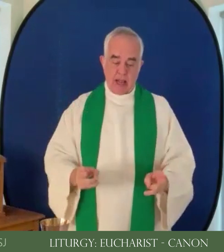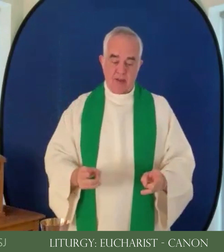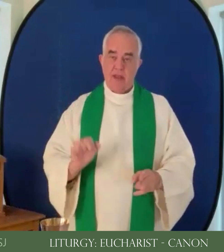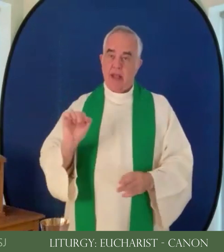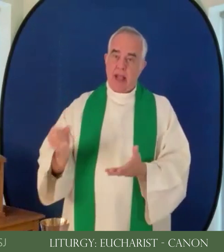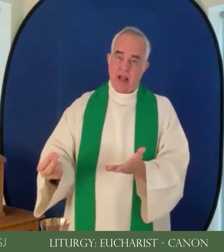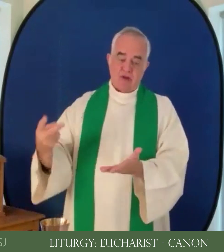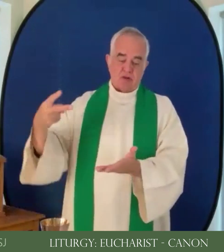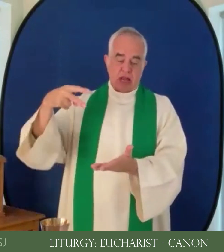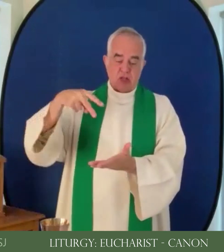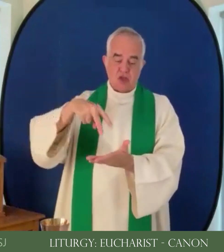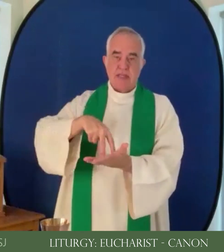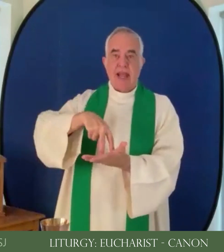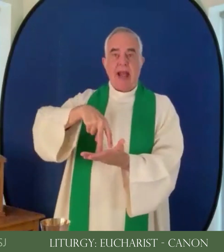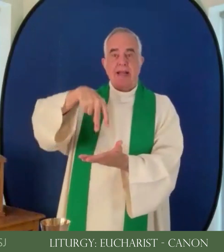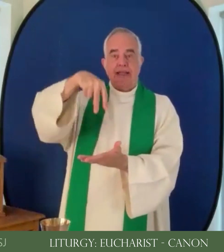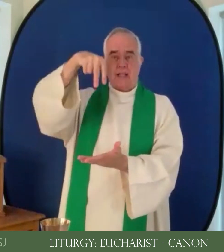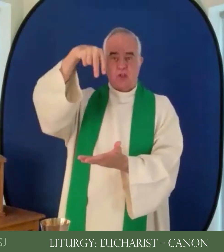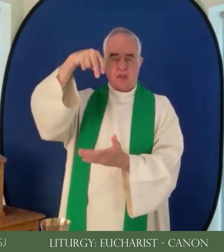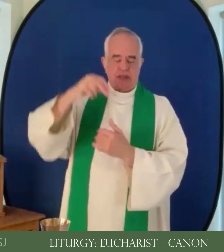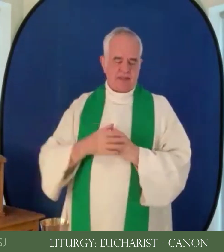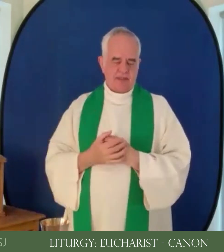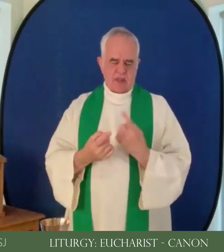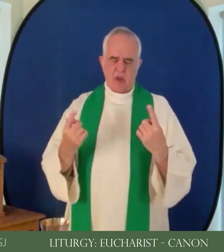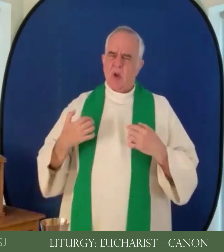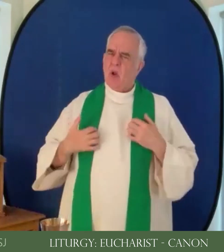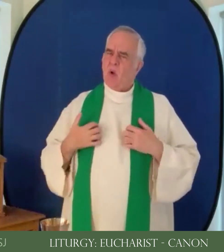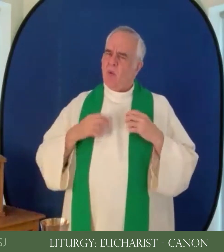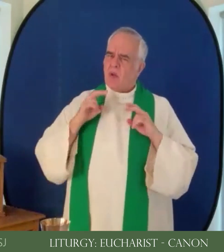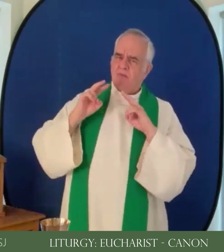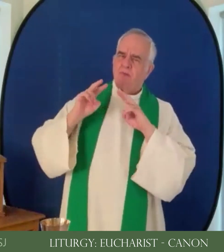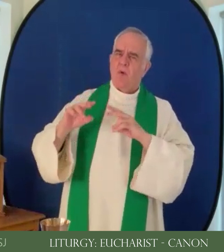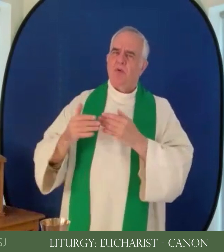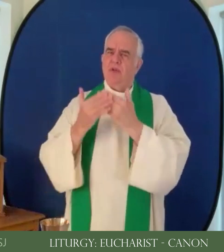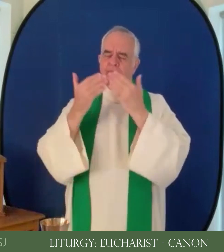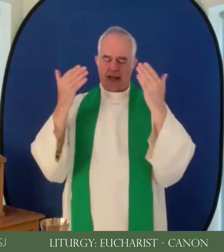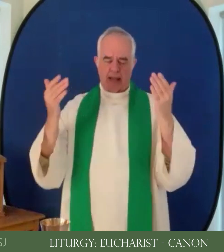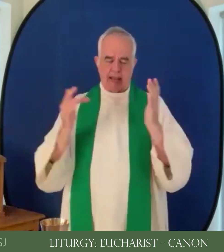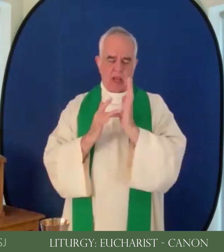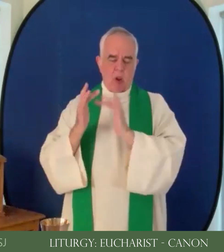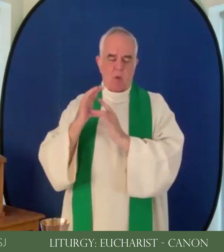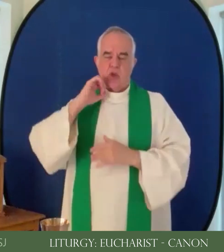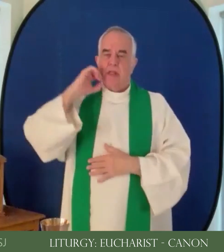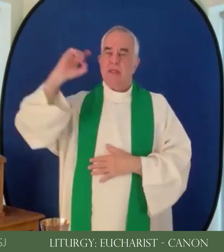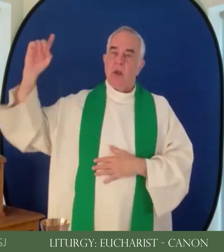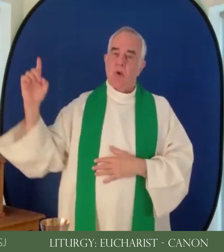death, his resurrection, and ascension. We look forward to the day when Jesus will